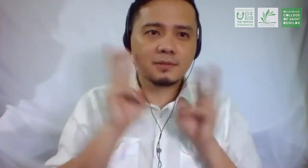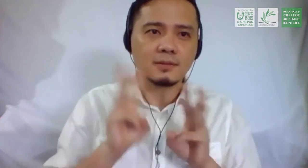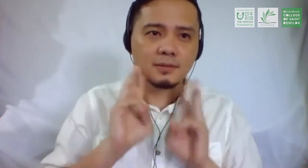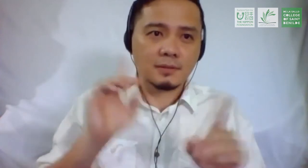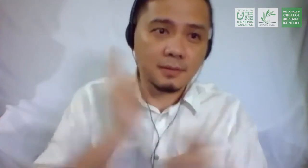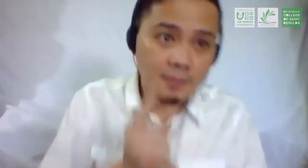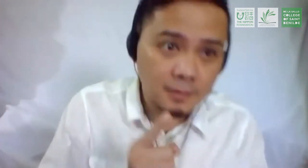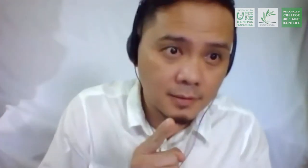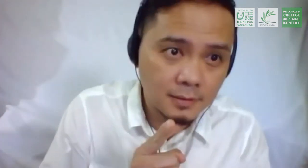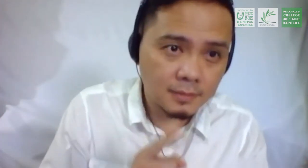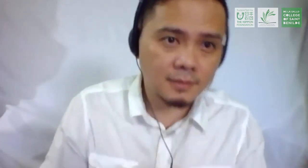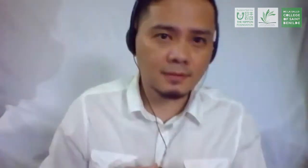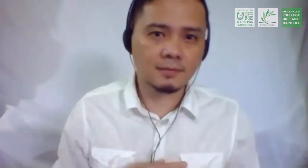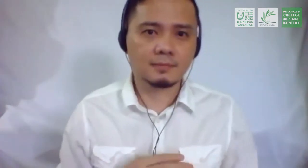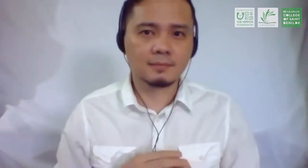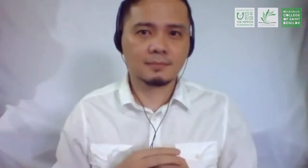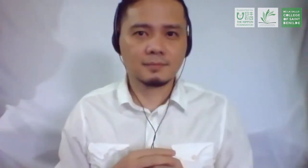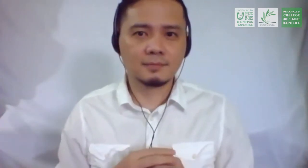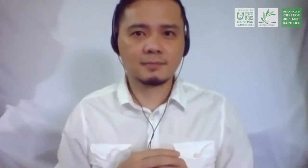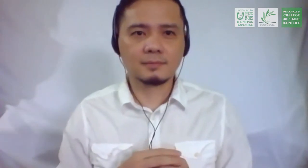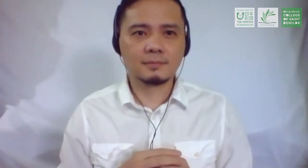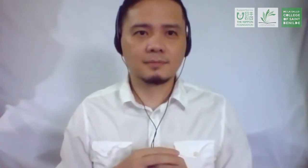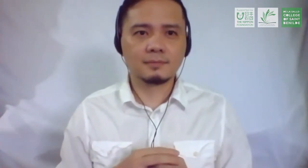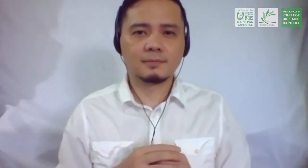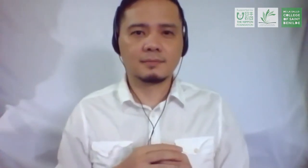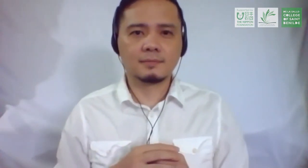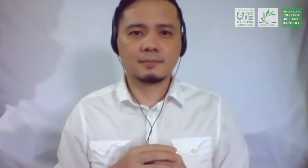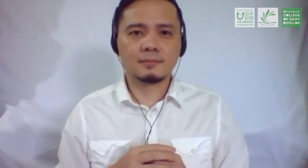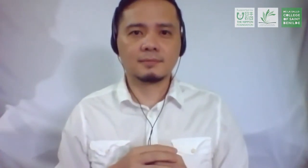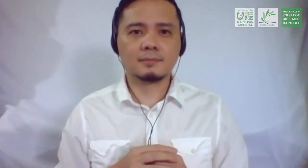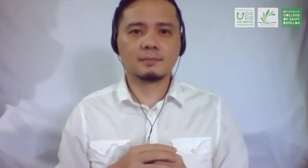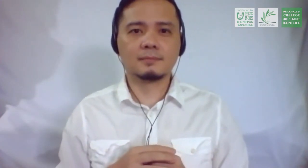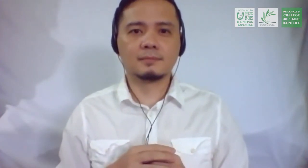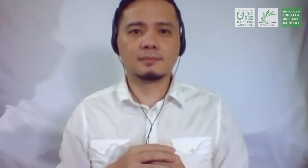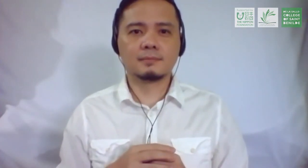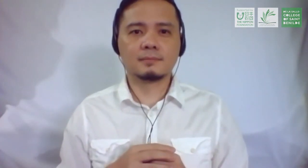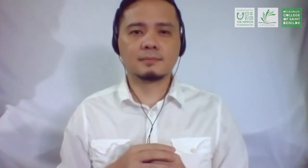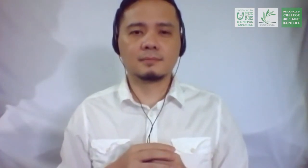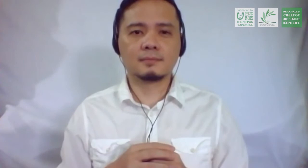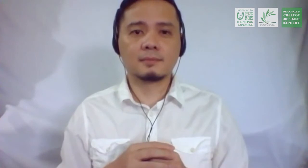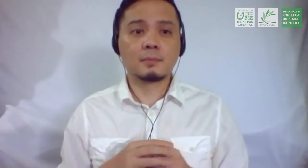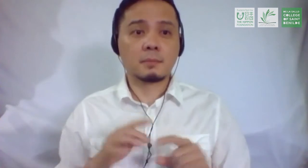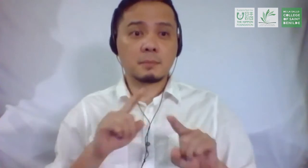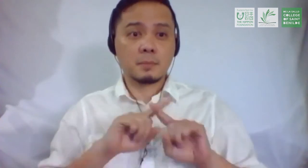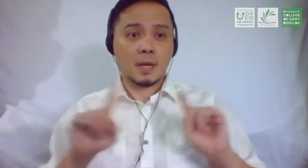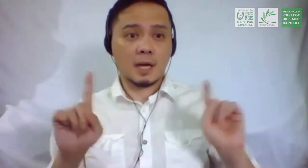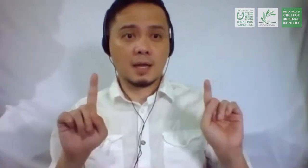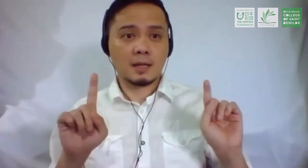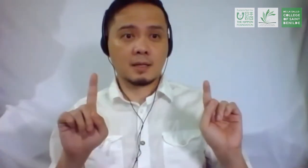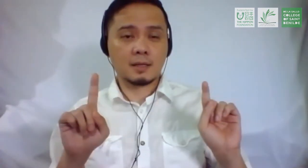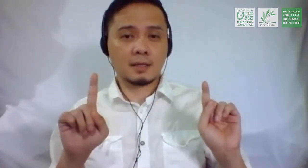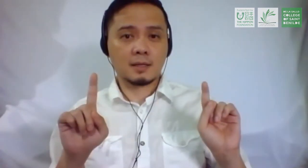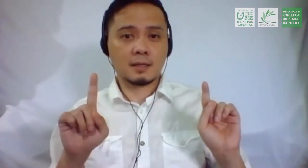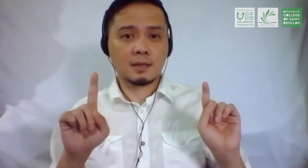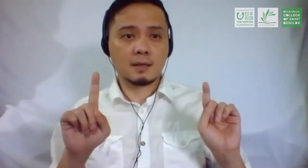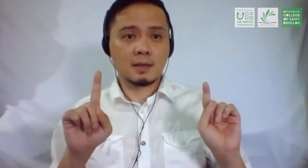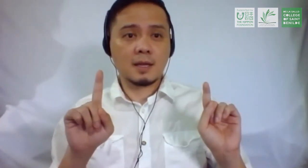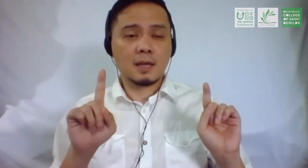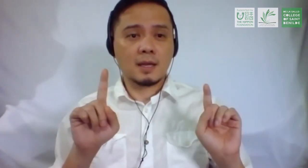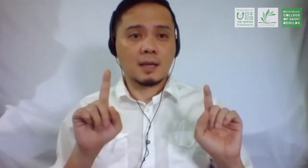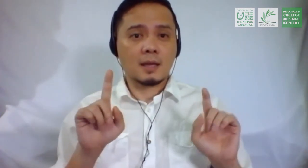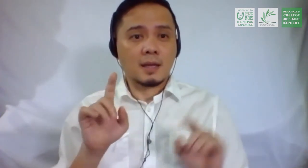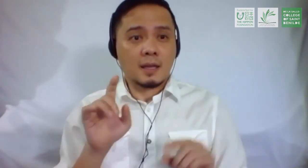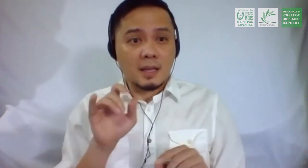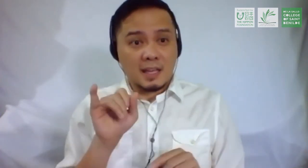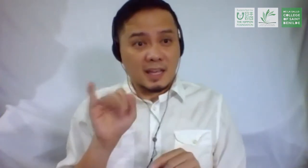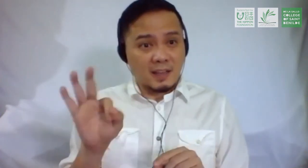but you would expect me, you're expecting me to be Woody if you sign right.